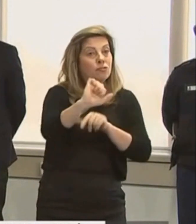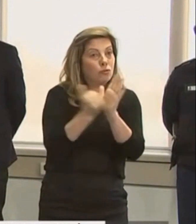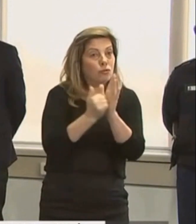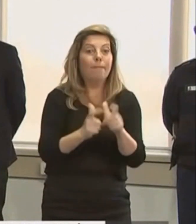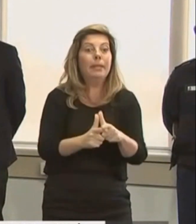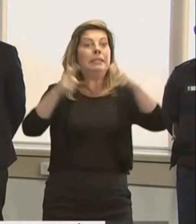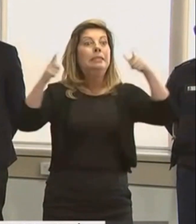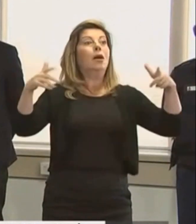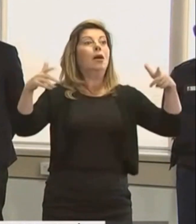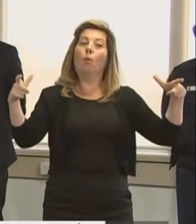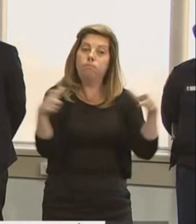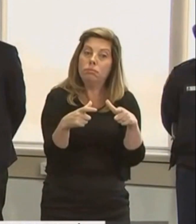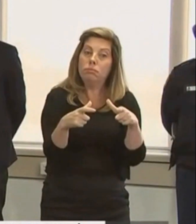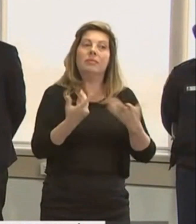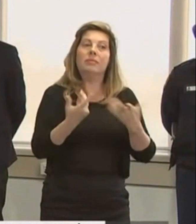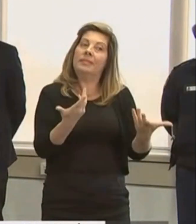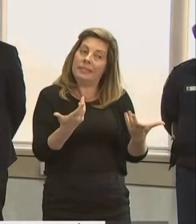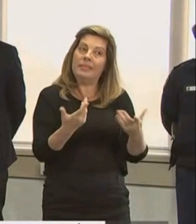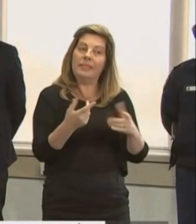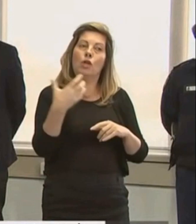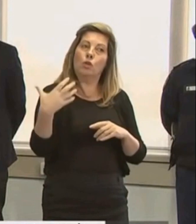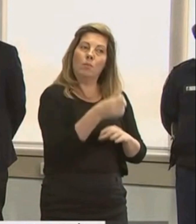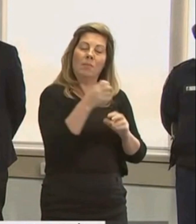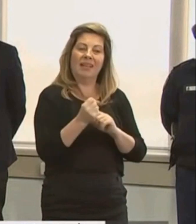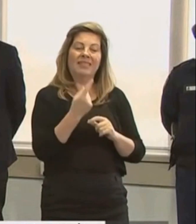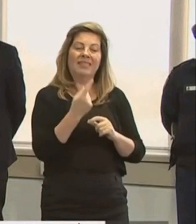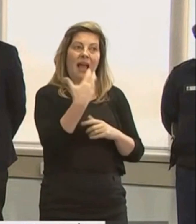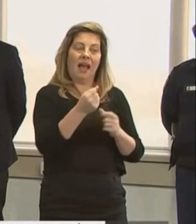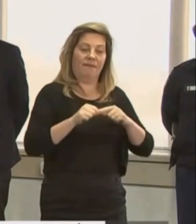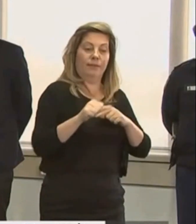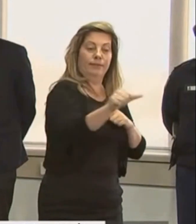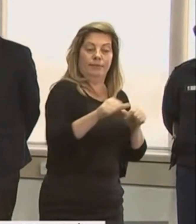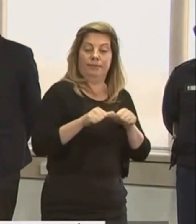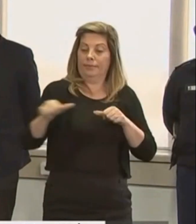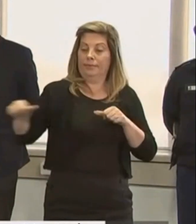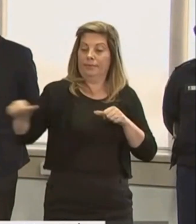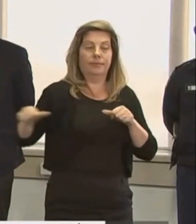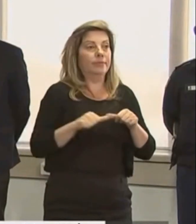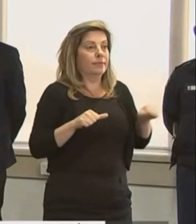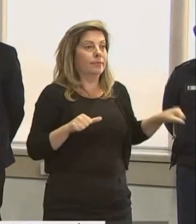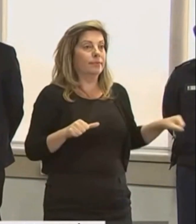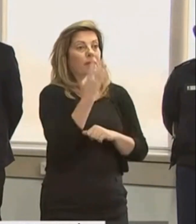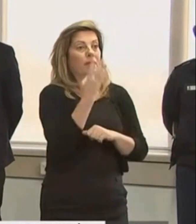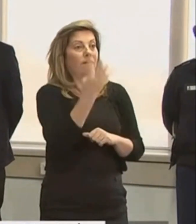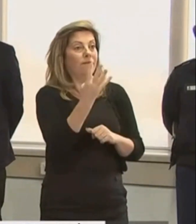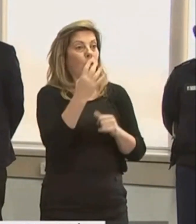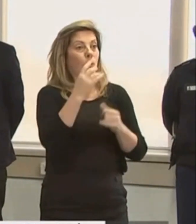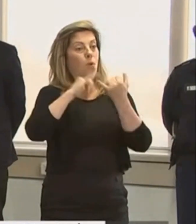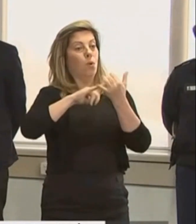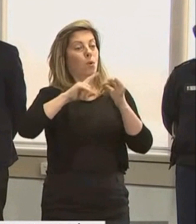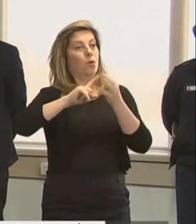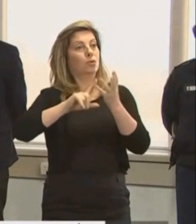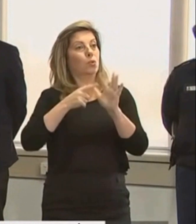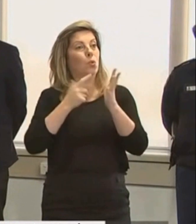officials, and make sure you develop your own, because it depends on the size of your premises, for example. if you don't have the requisite 4